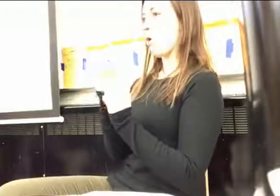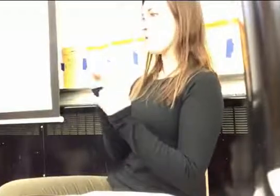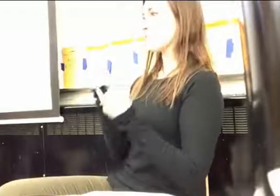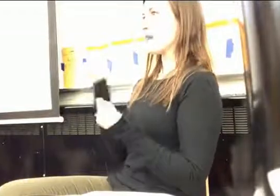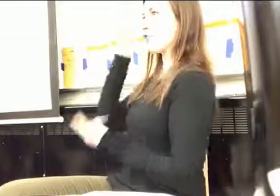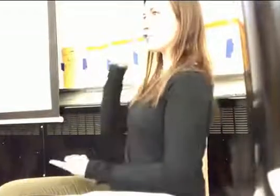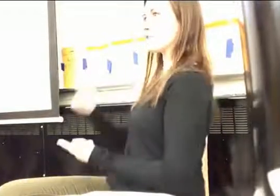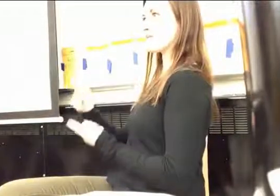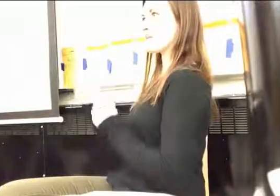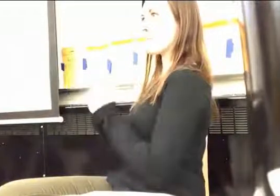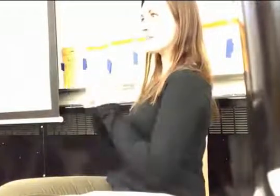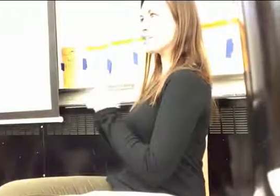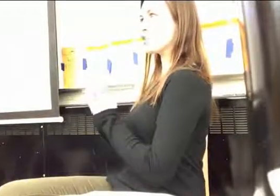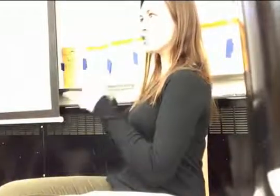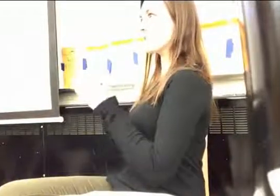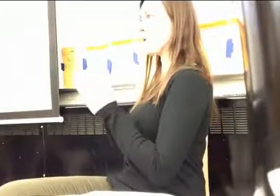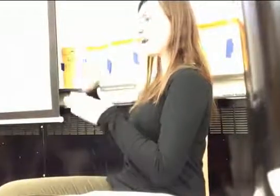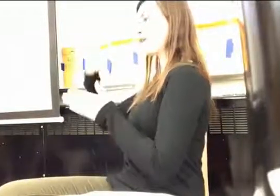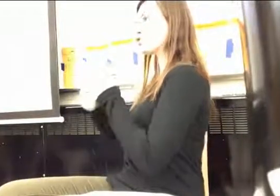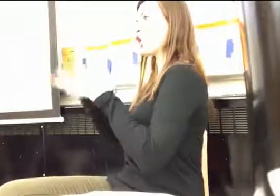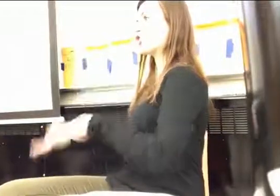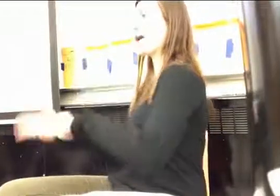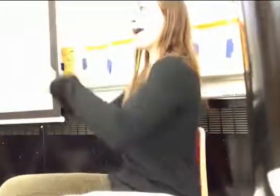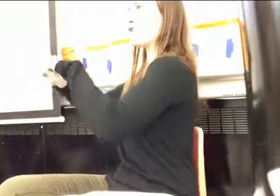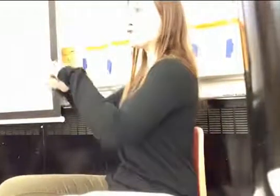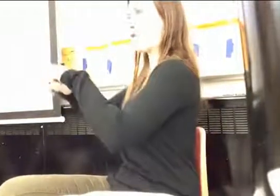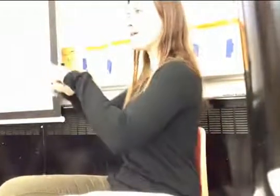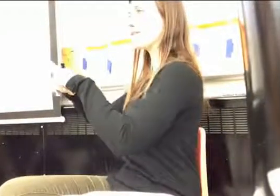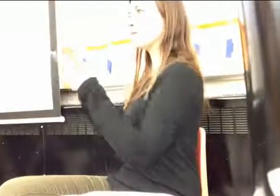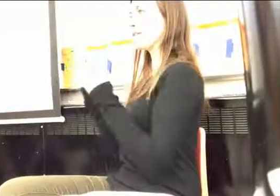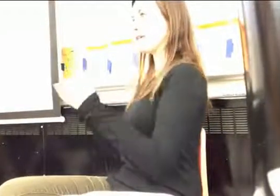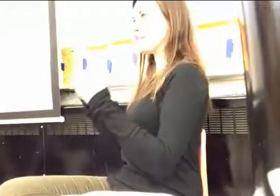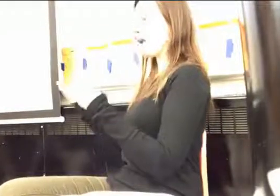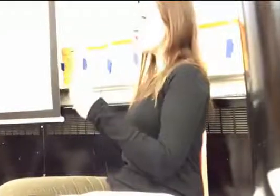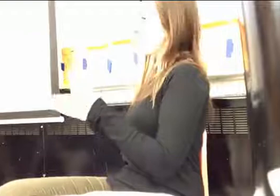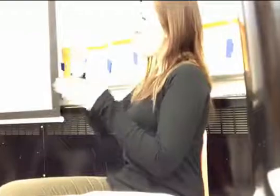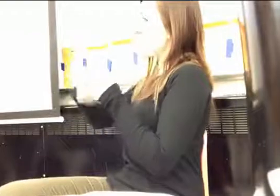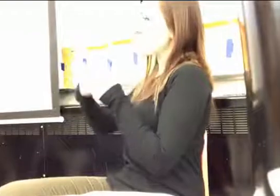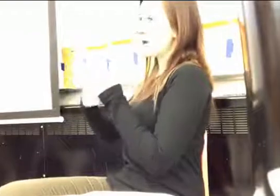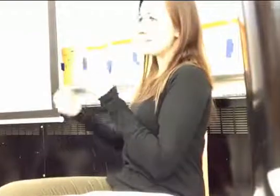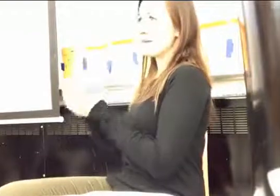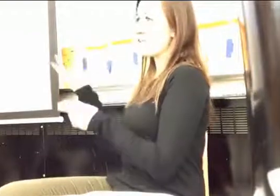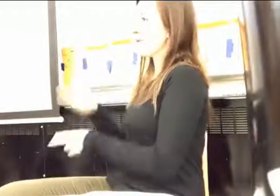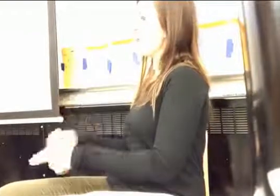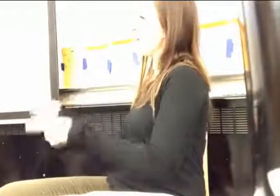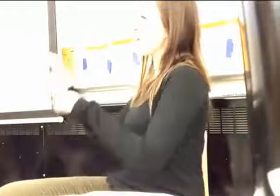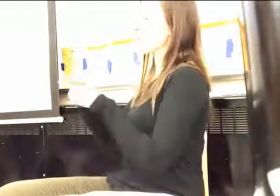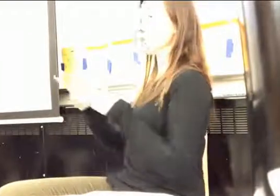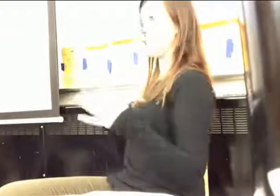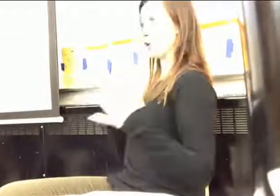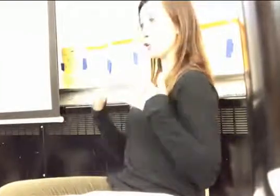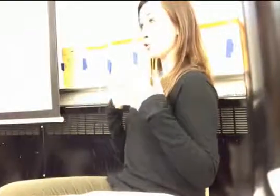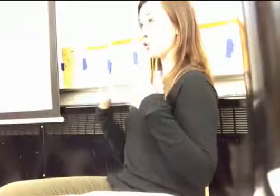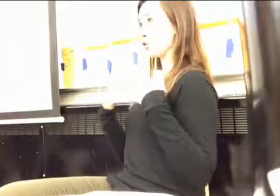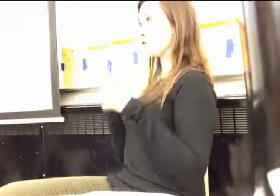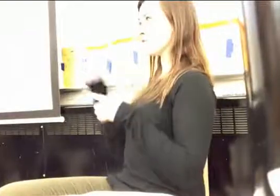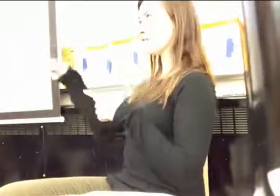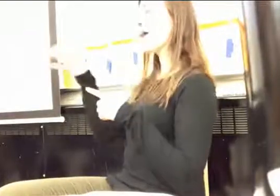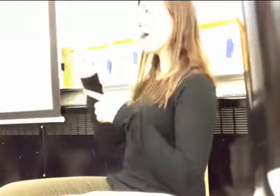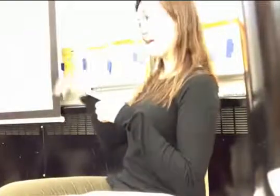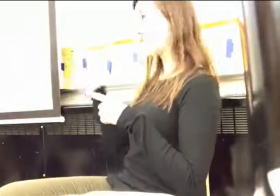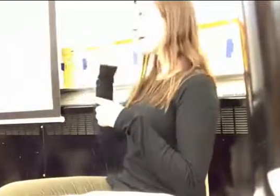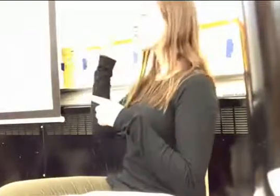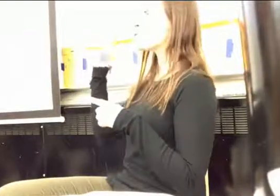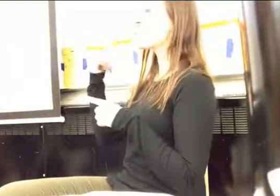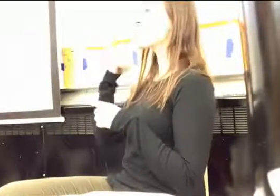exist anymore, and people begin to charge whatever they want. That's why they increase the prices. So the concern is... That's why they always say thanks for